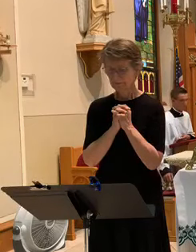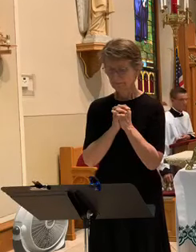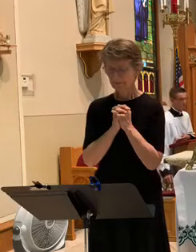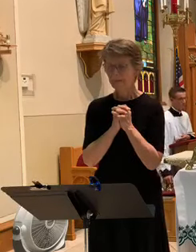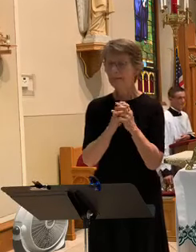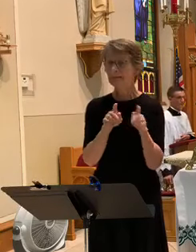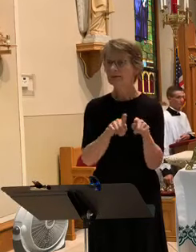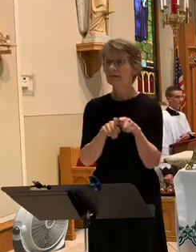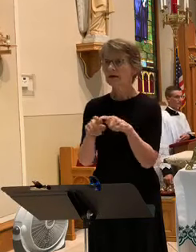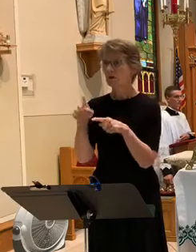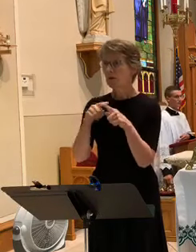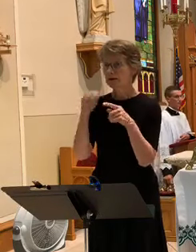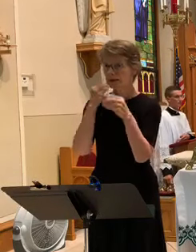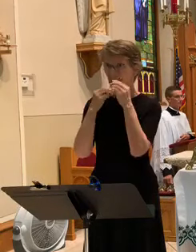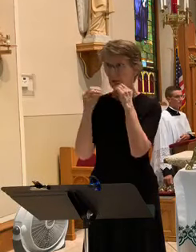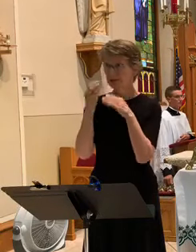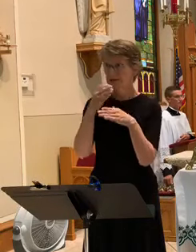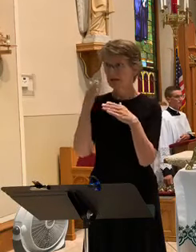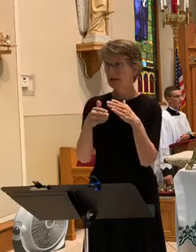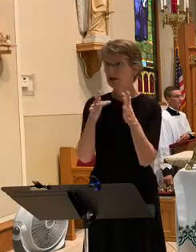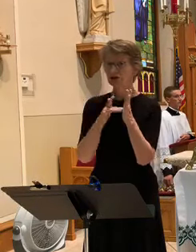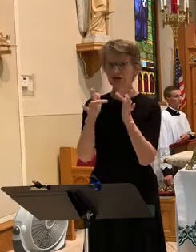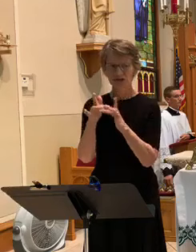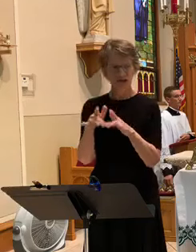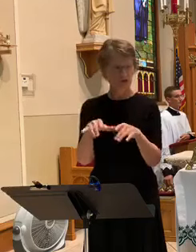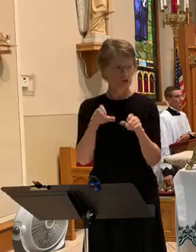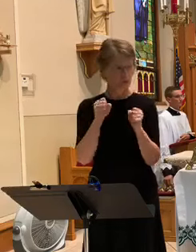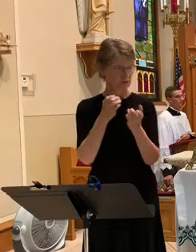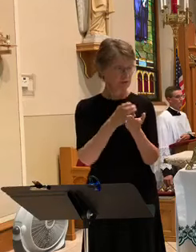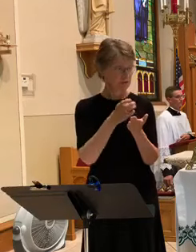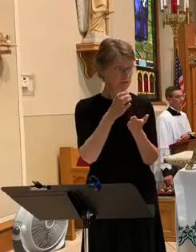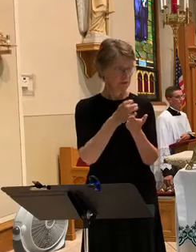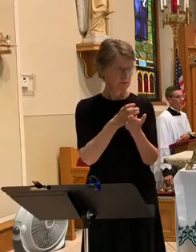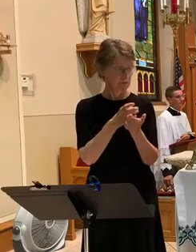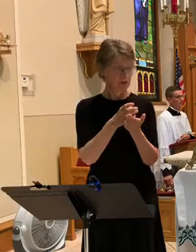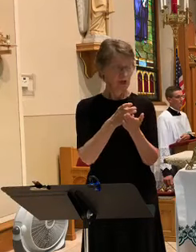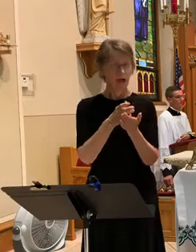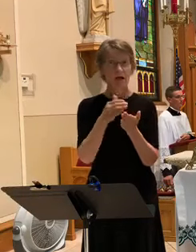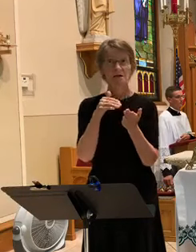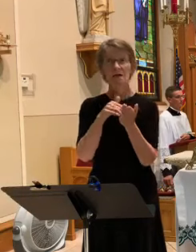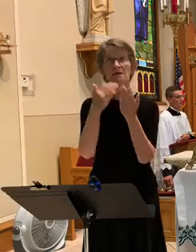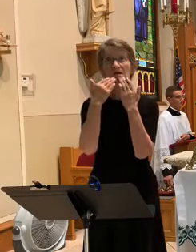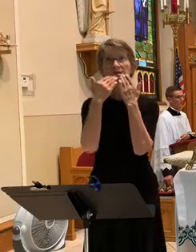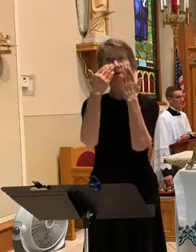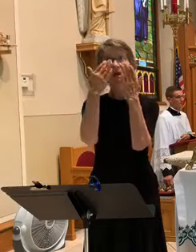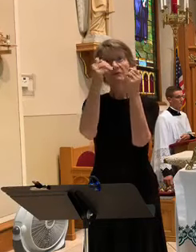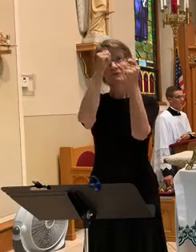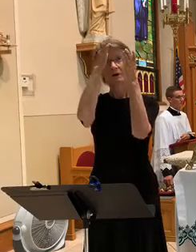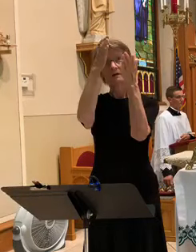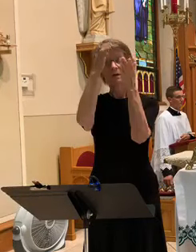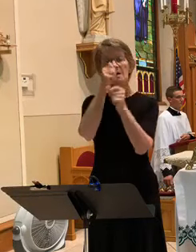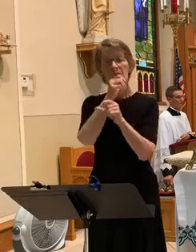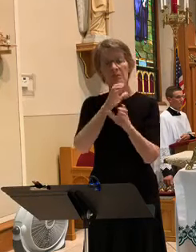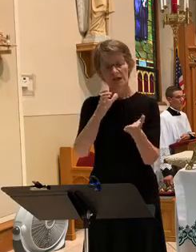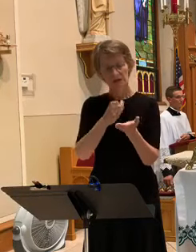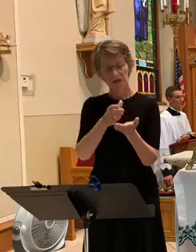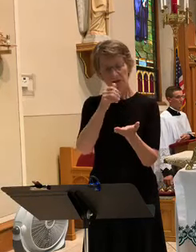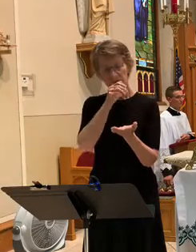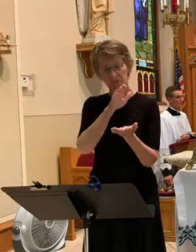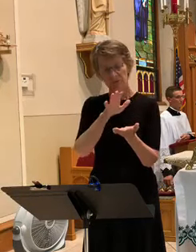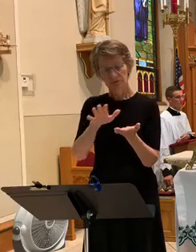in a similar way, when supper was ended, he took the chalice, and giving you thanks, he said the blessing, and gave